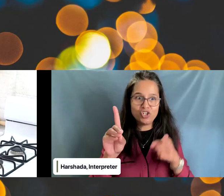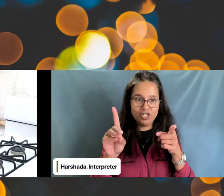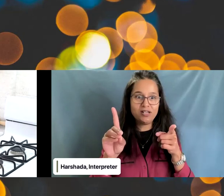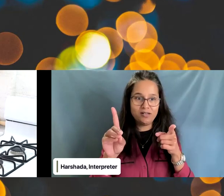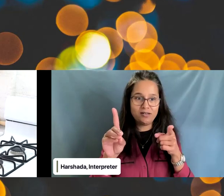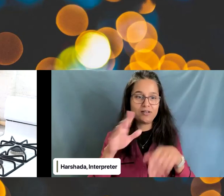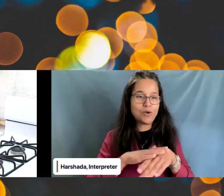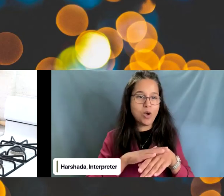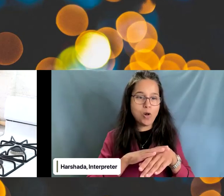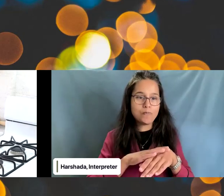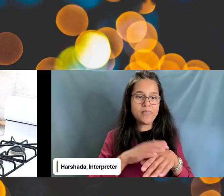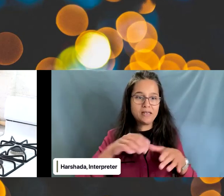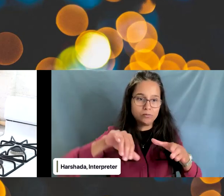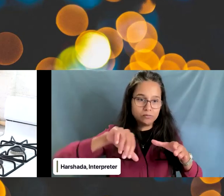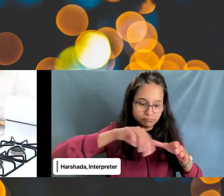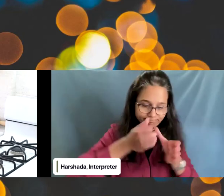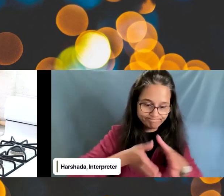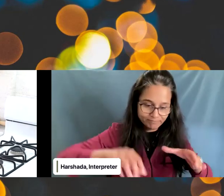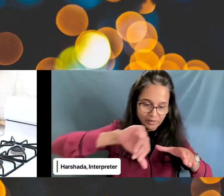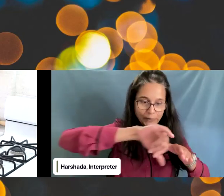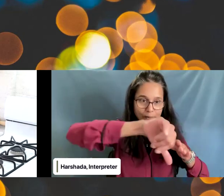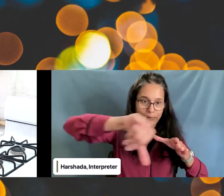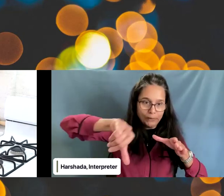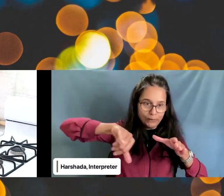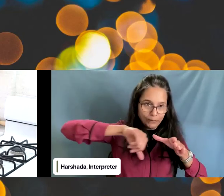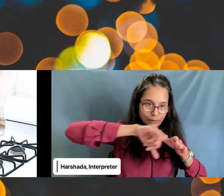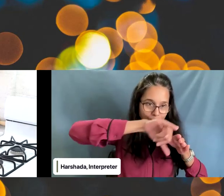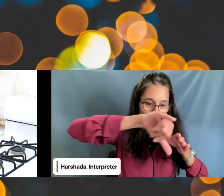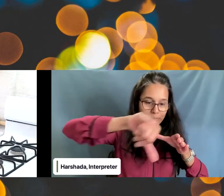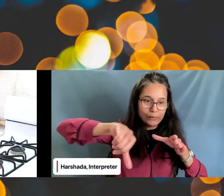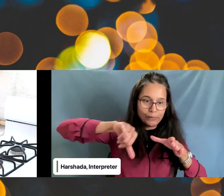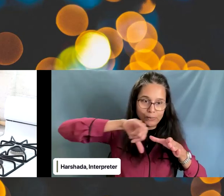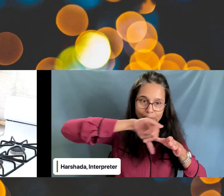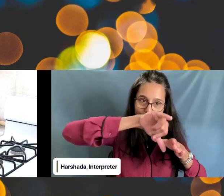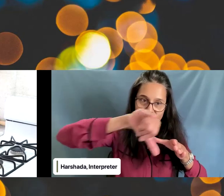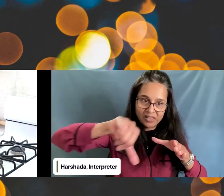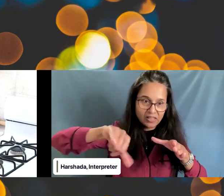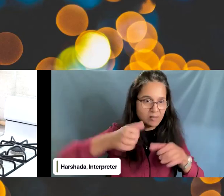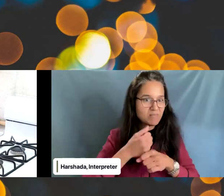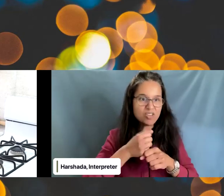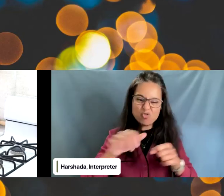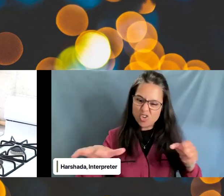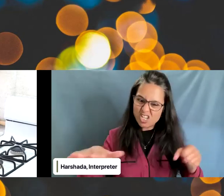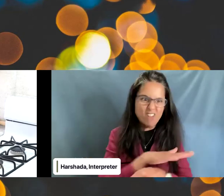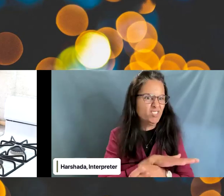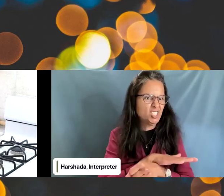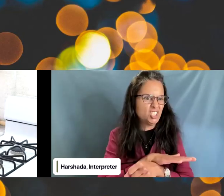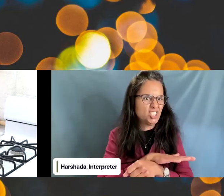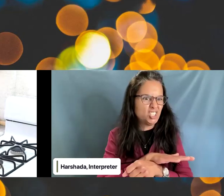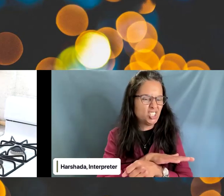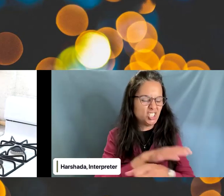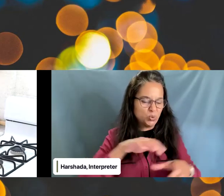on the top of the peaches, all right? And you're gonna want to cover every inch of this. So I'm just gonna use